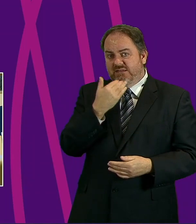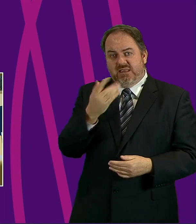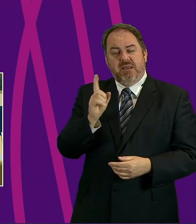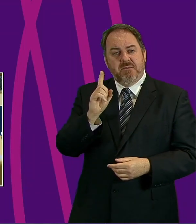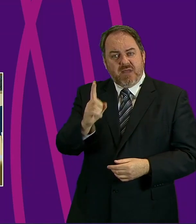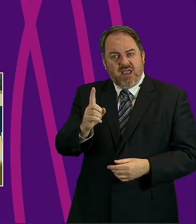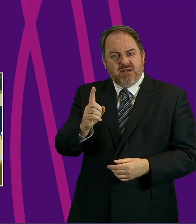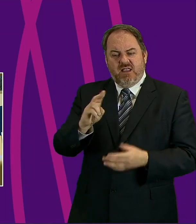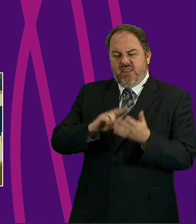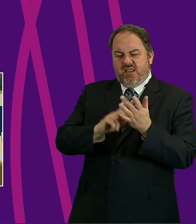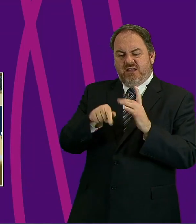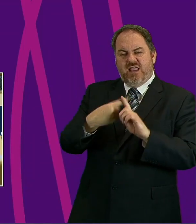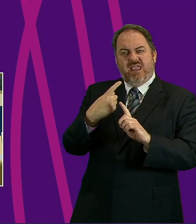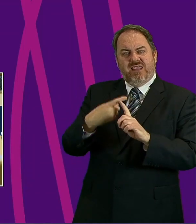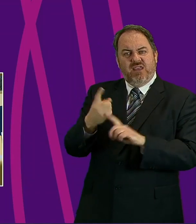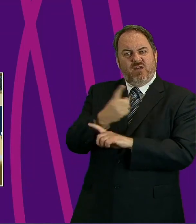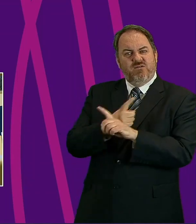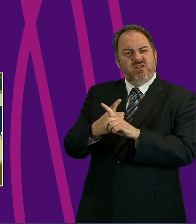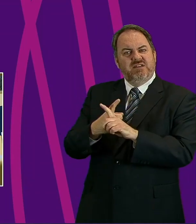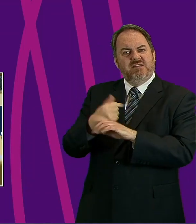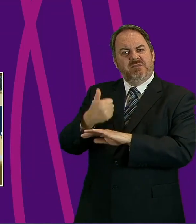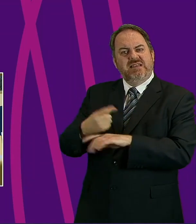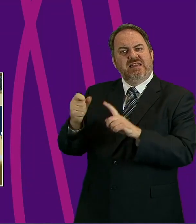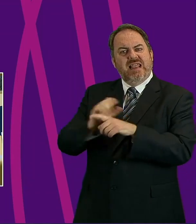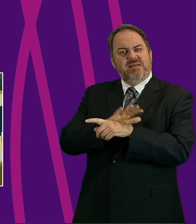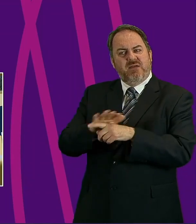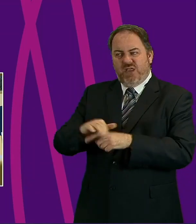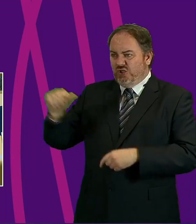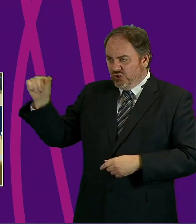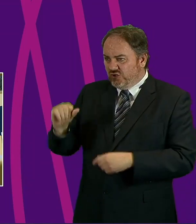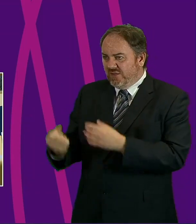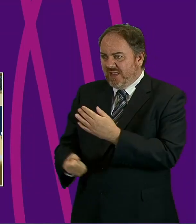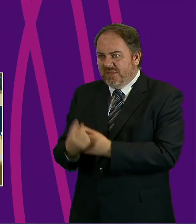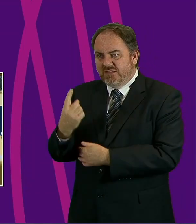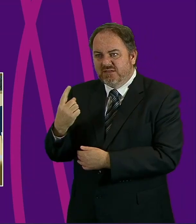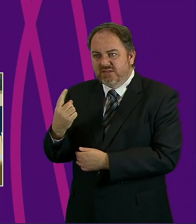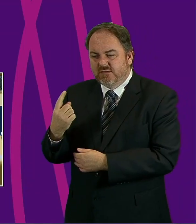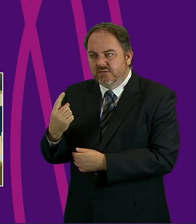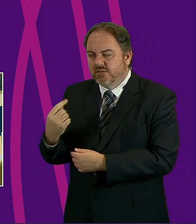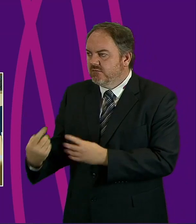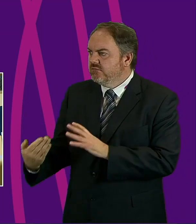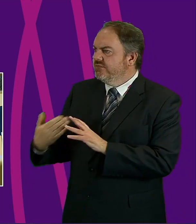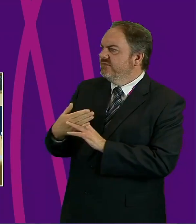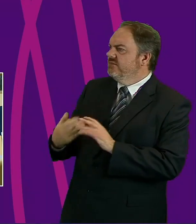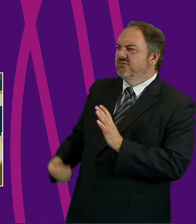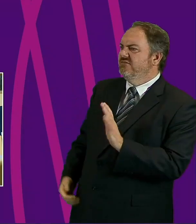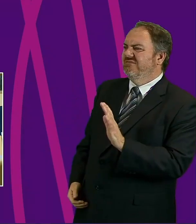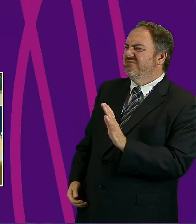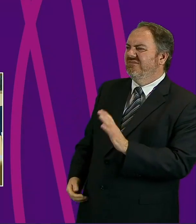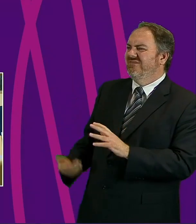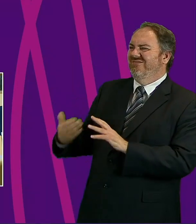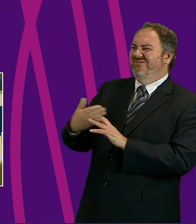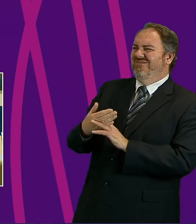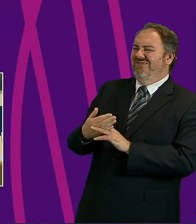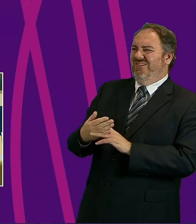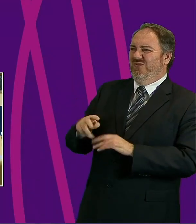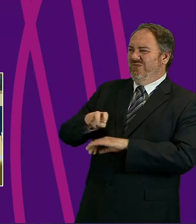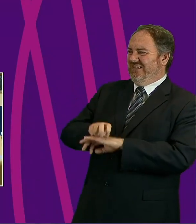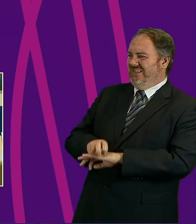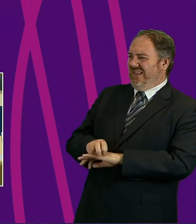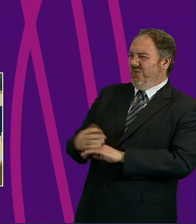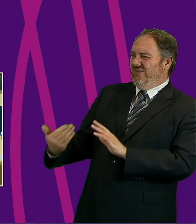with Nike in Edinburgh, when it clearly should have. But, well, it didn't happen. The First Minister is intervening from a sedentary position, but